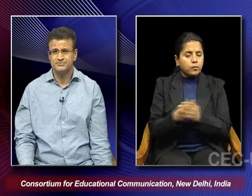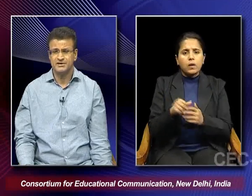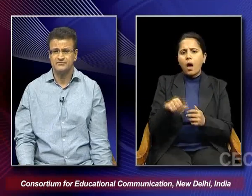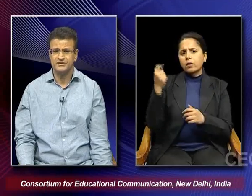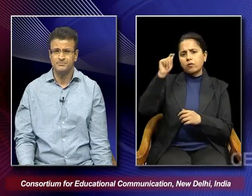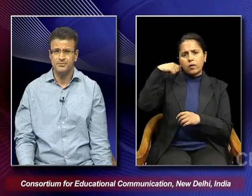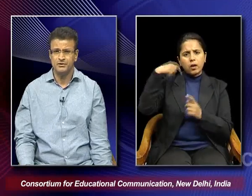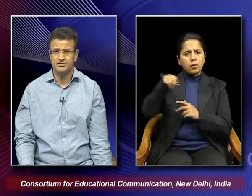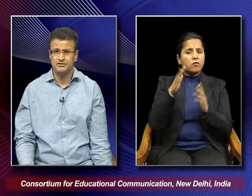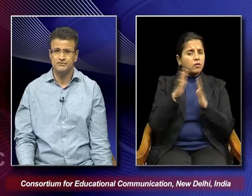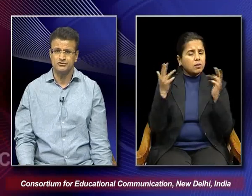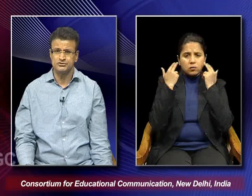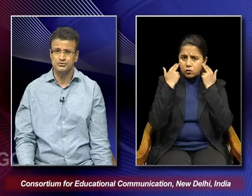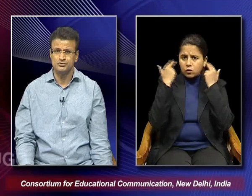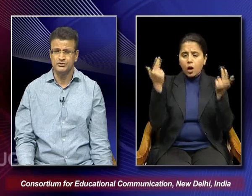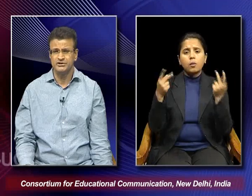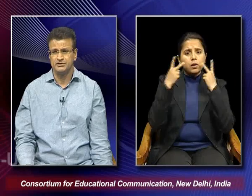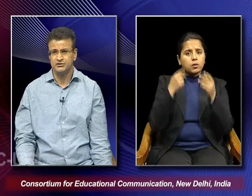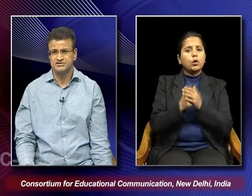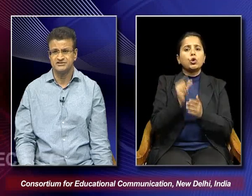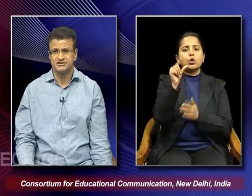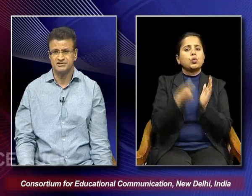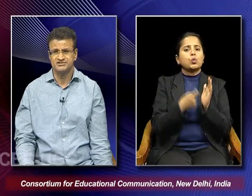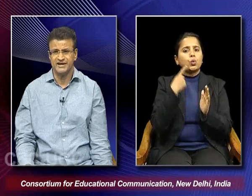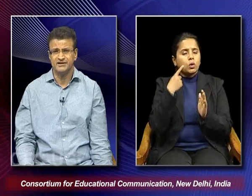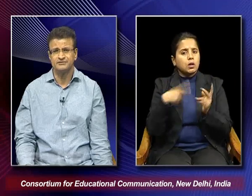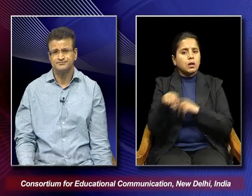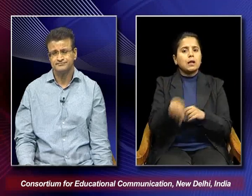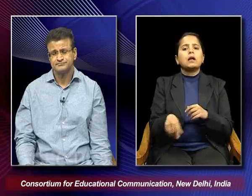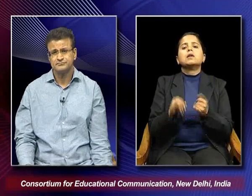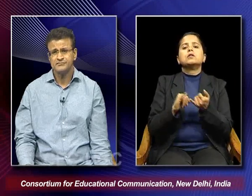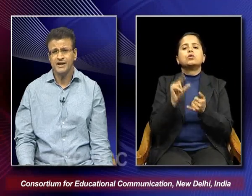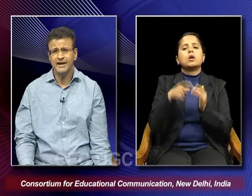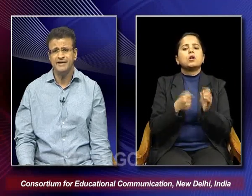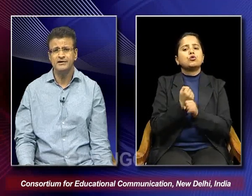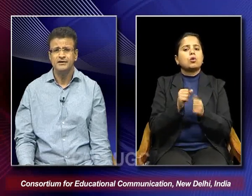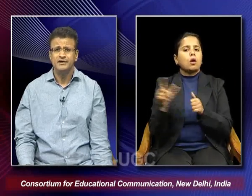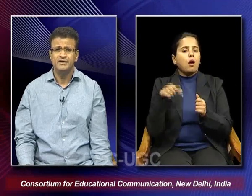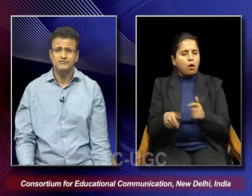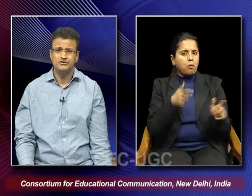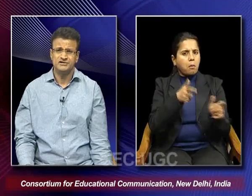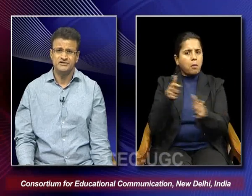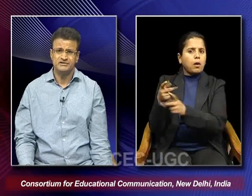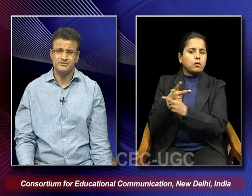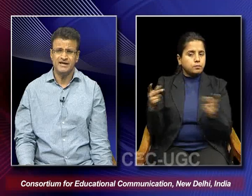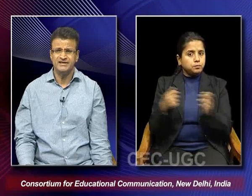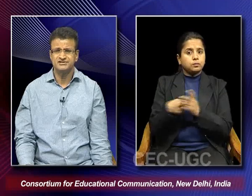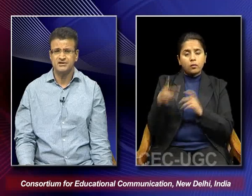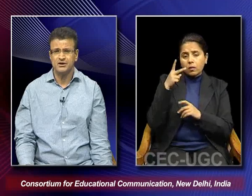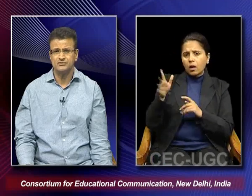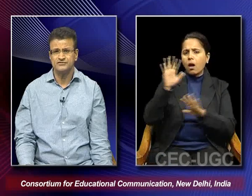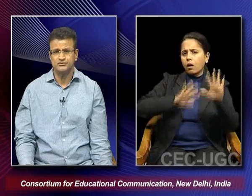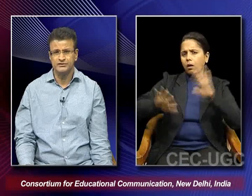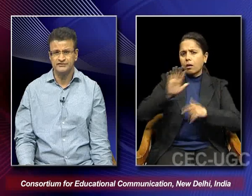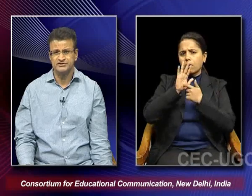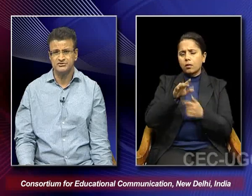which became very popular was Uri or Surgical Strike, and it was in a way dramatized